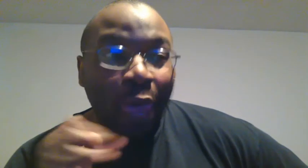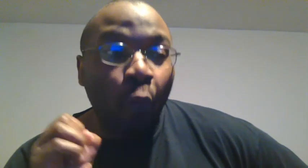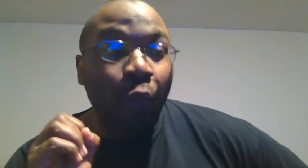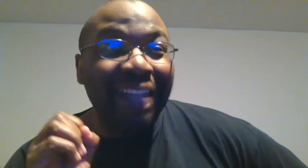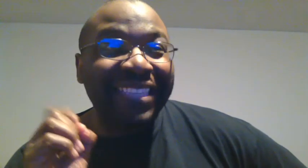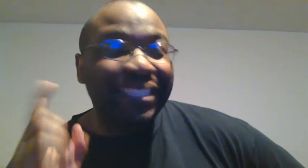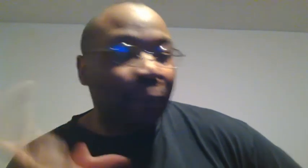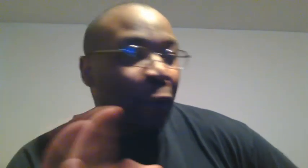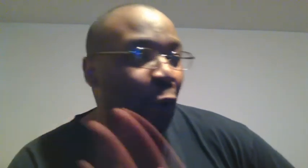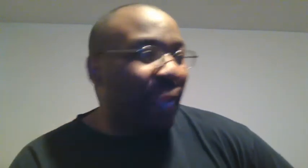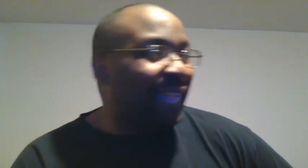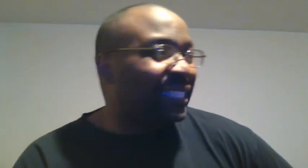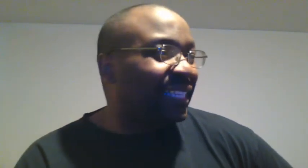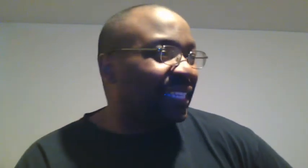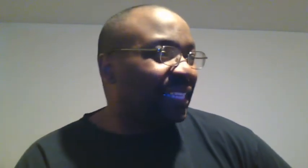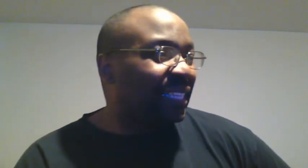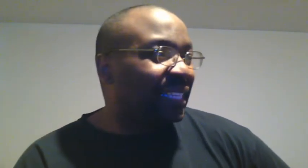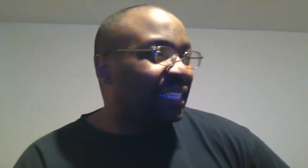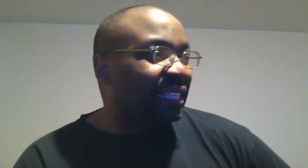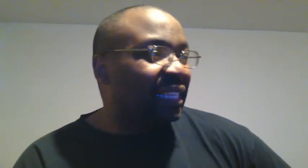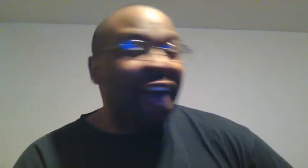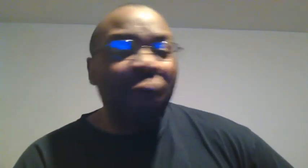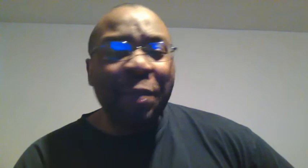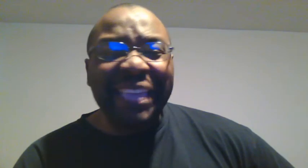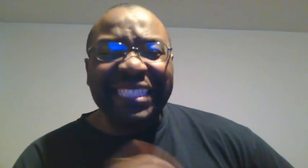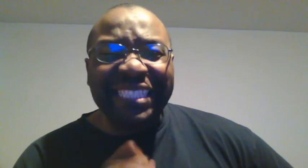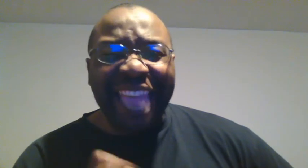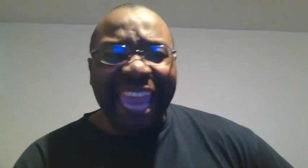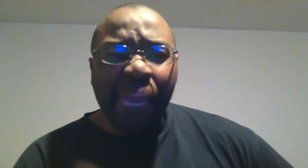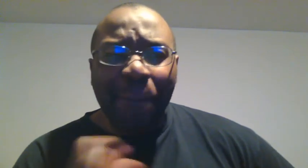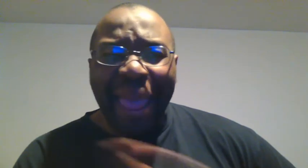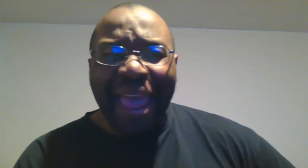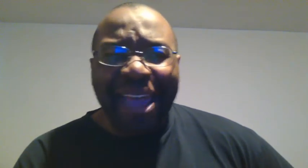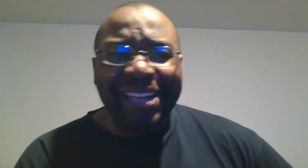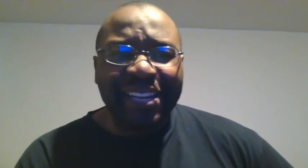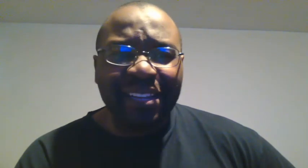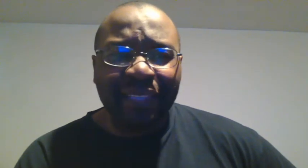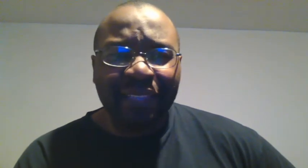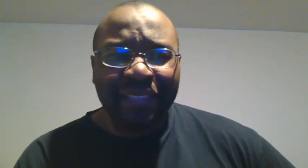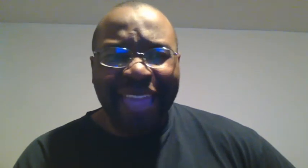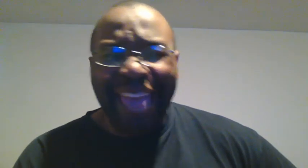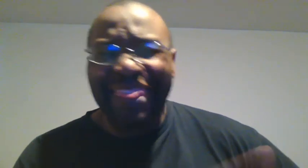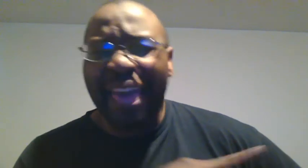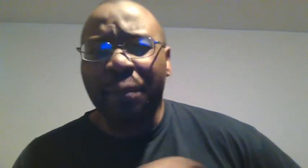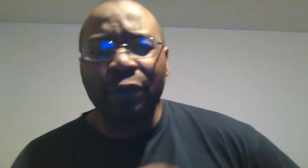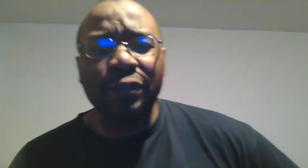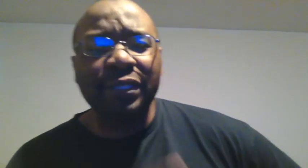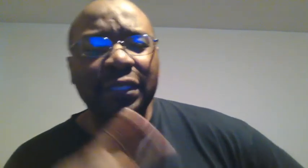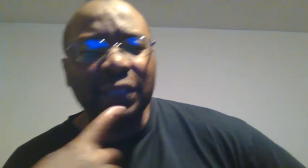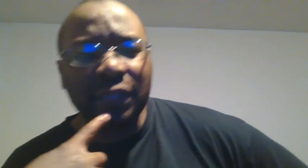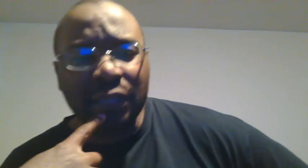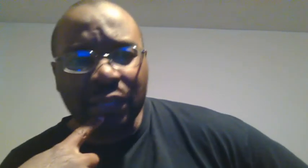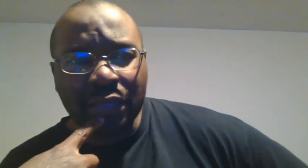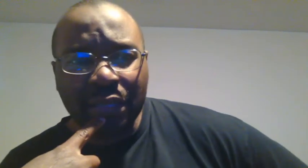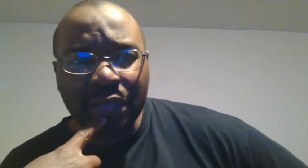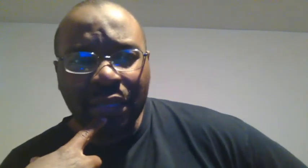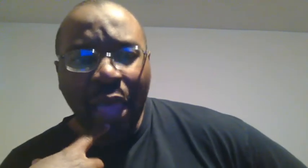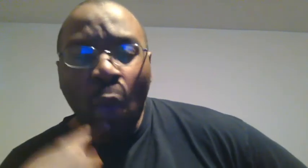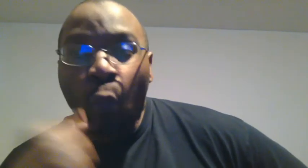What is the point of me staying mad at that person? What